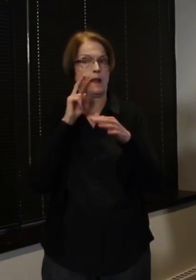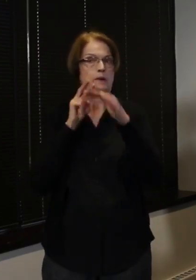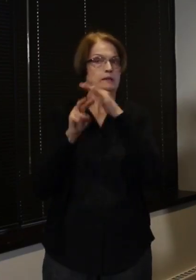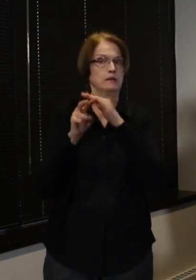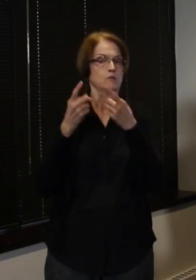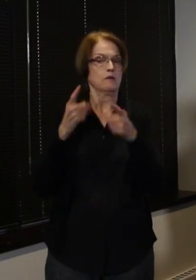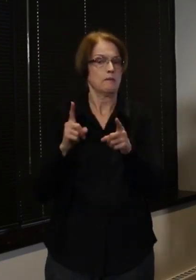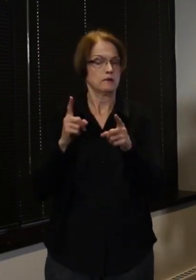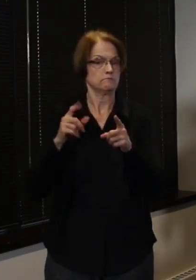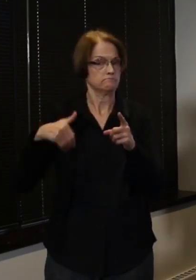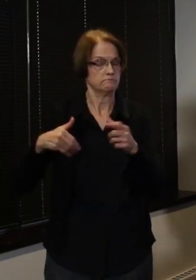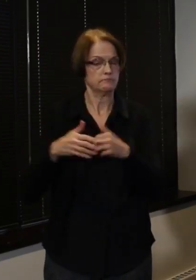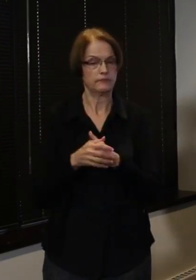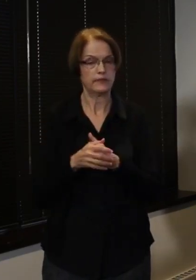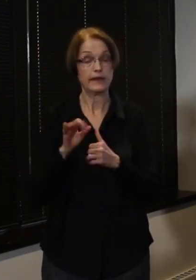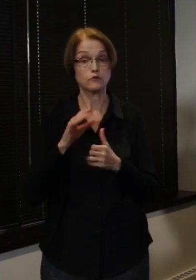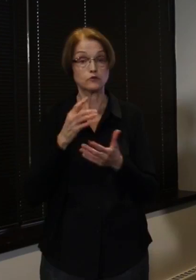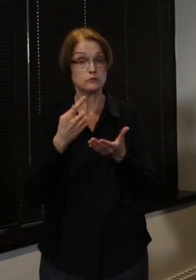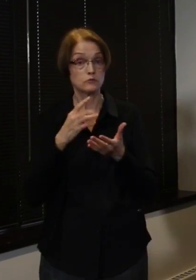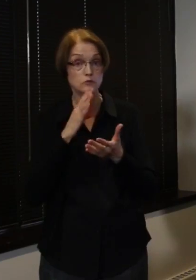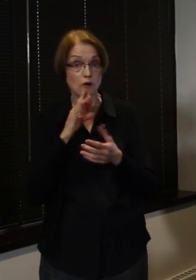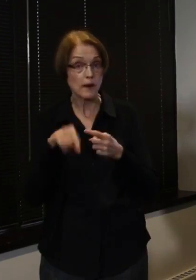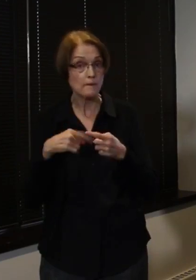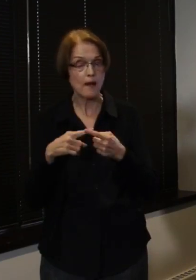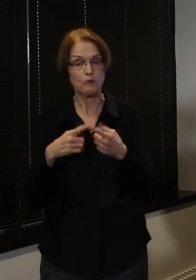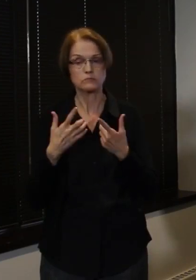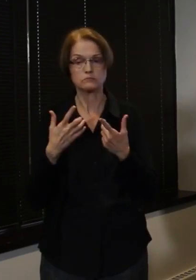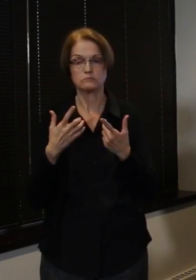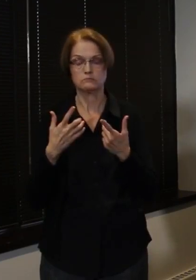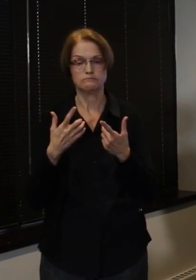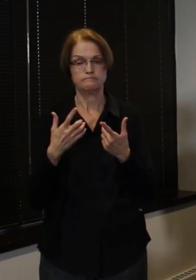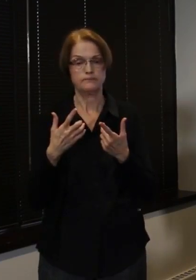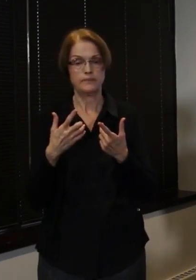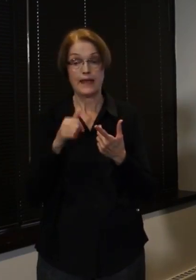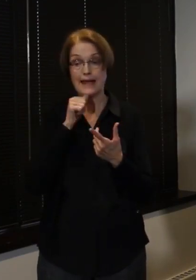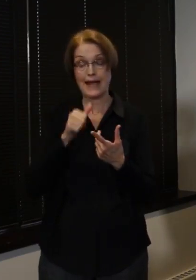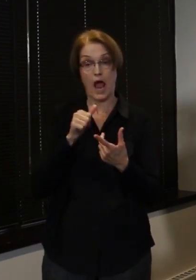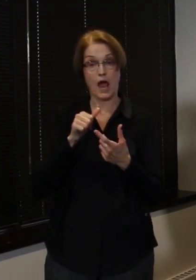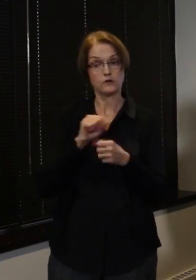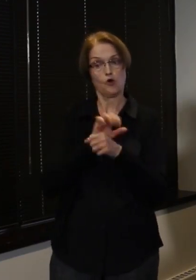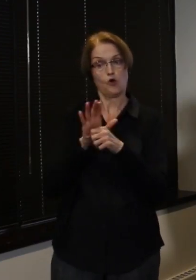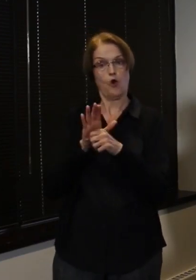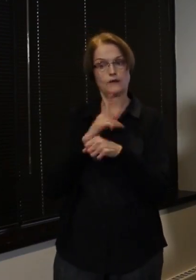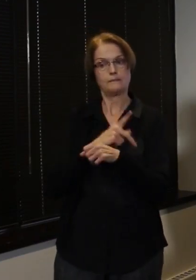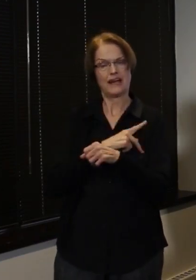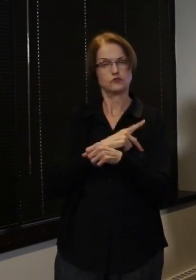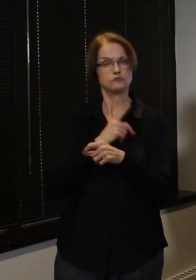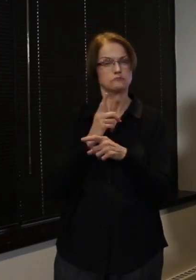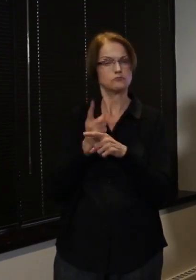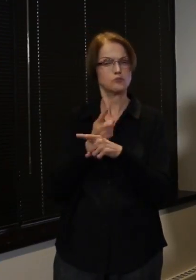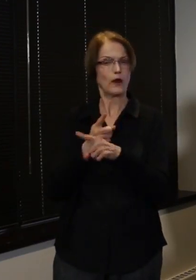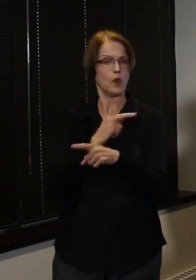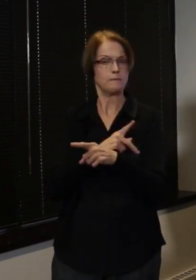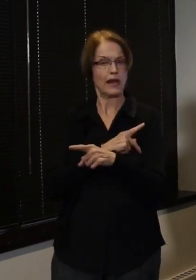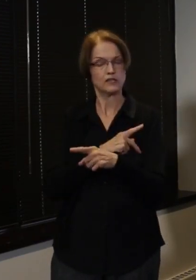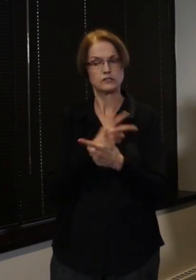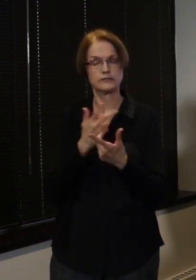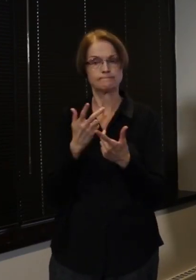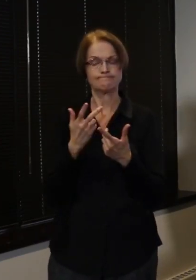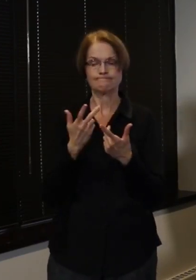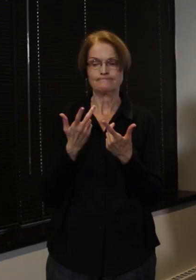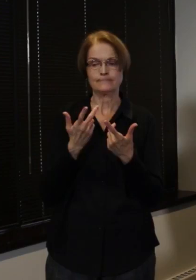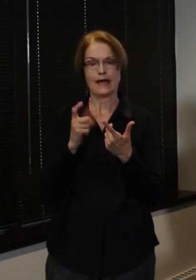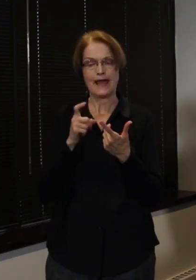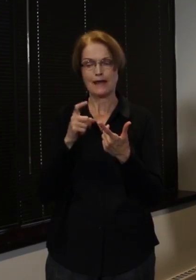that. If you're talking about holiday surges from non-COVID patients that we would have in a normal year, I'd have to take a look at some